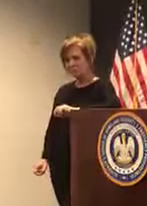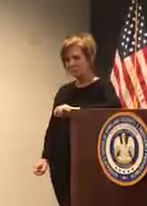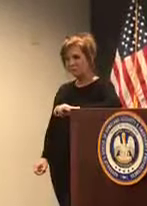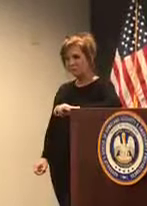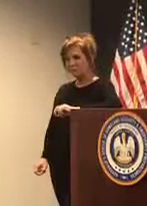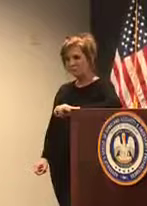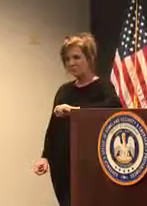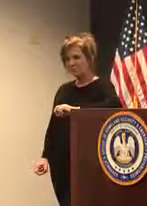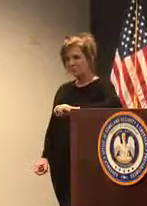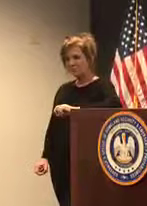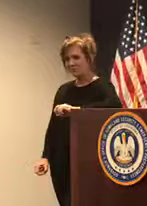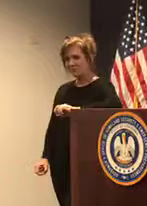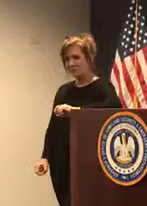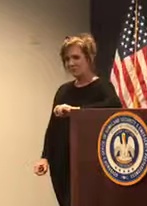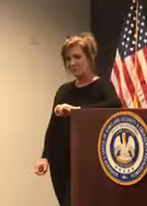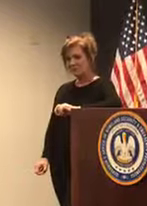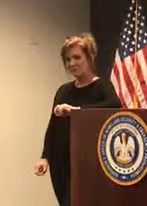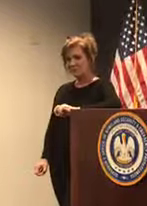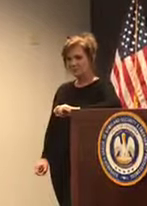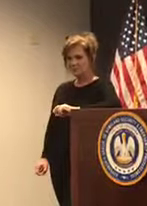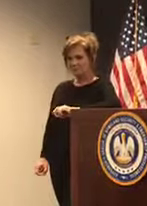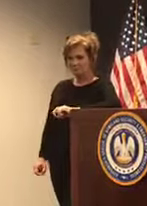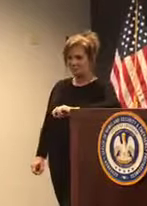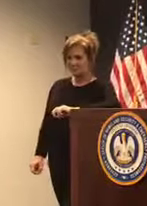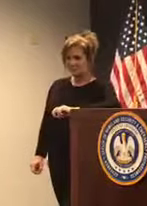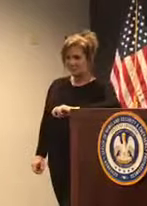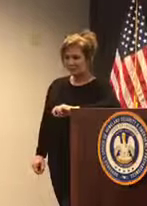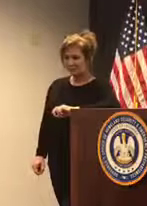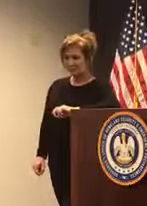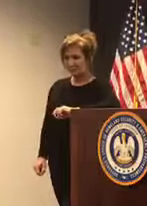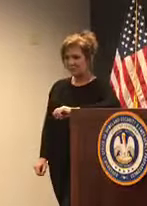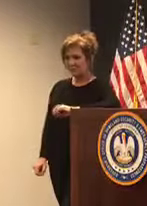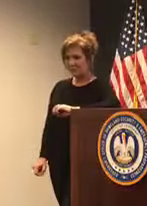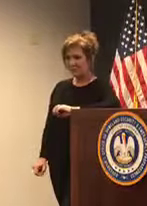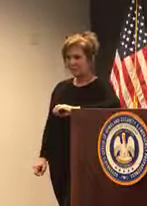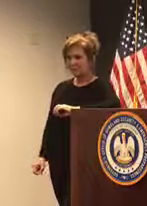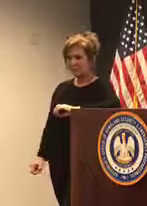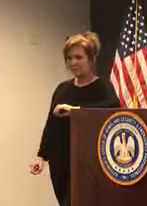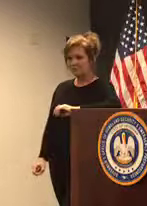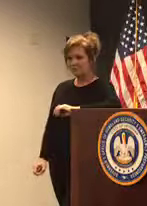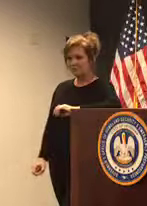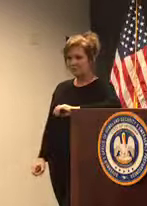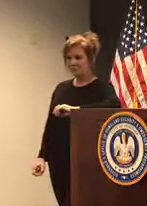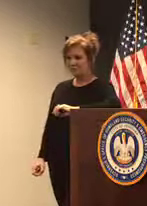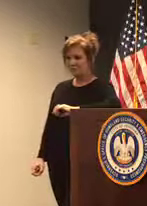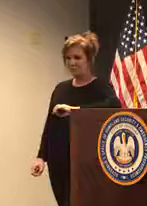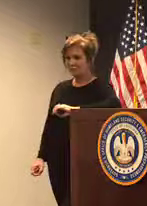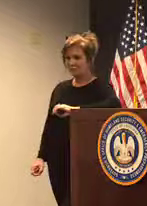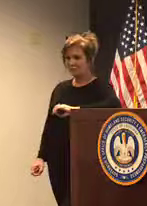Supposed to be doing. I'm so sorry. Wait, how many meals ready to eat? How many bottles of water do you have?